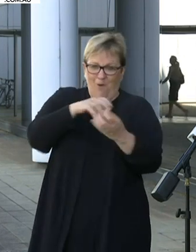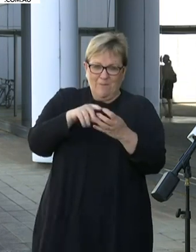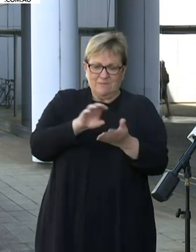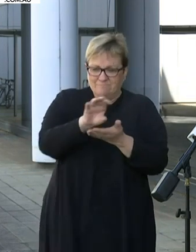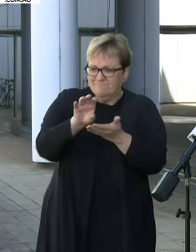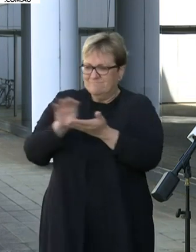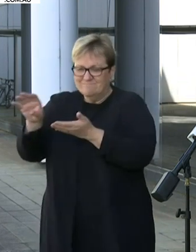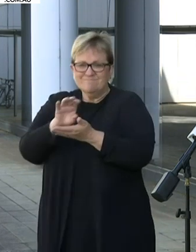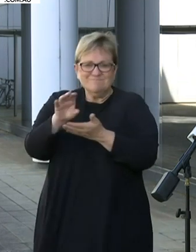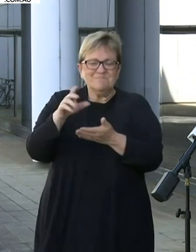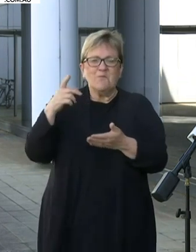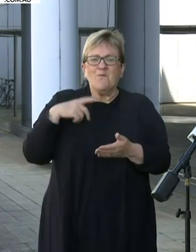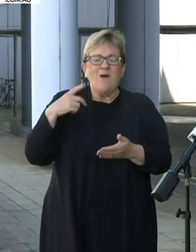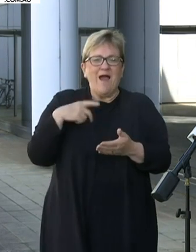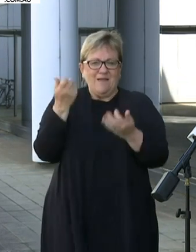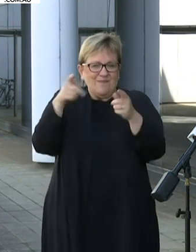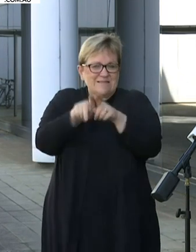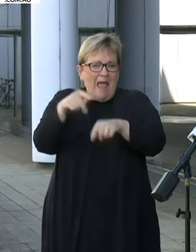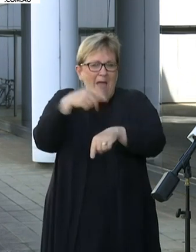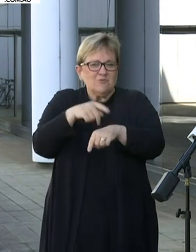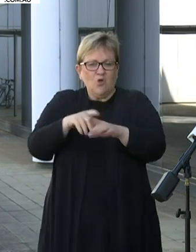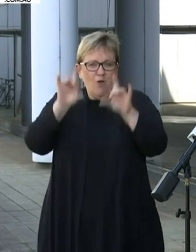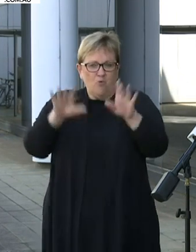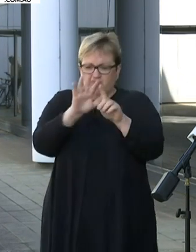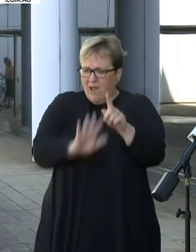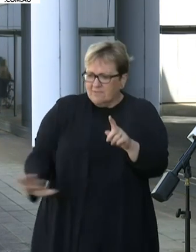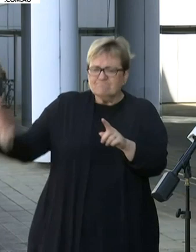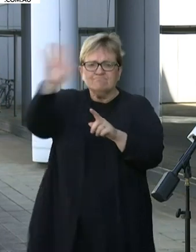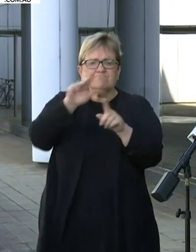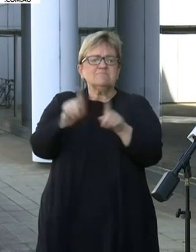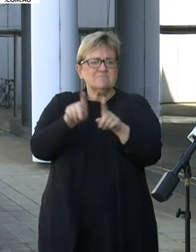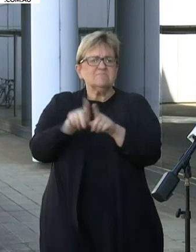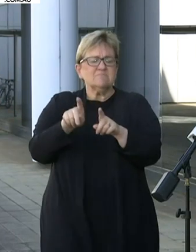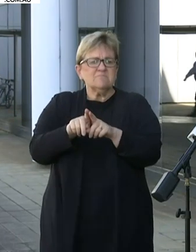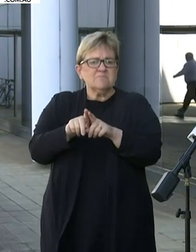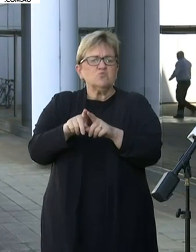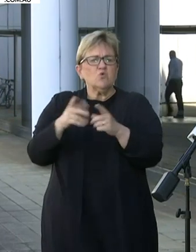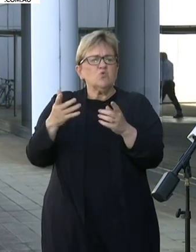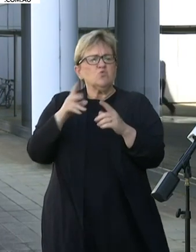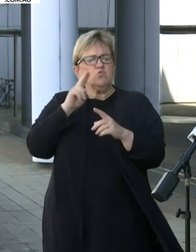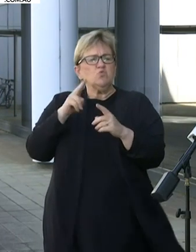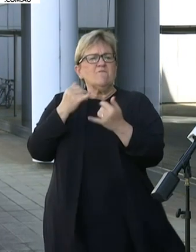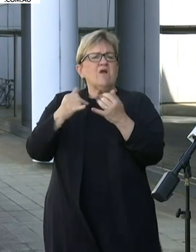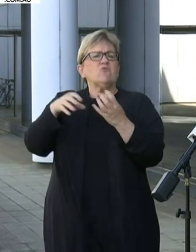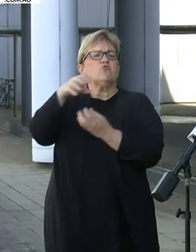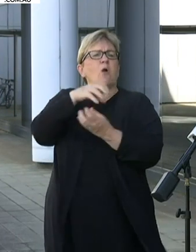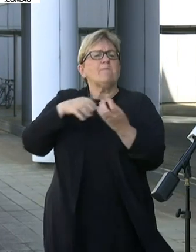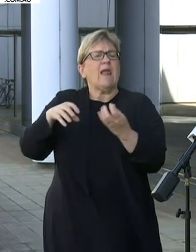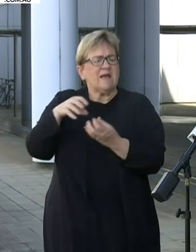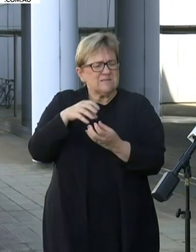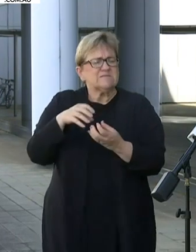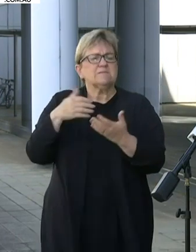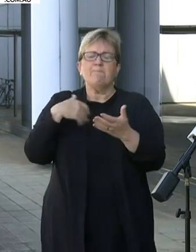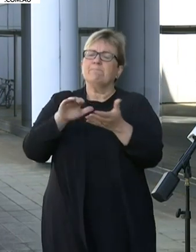operation. The fact that it's being done simultaneously across the country probably highlights the complexity of this, and